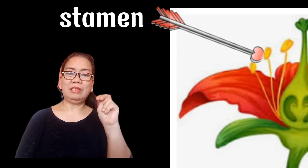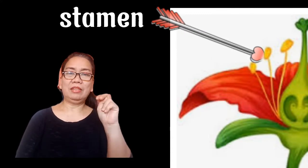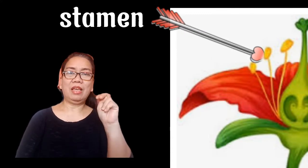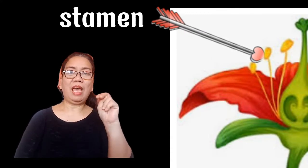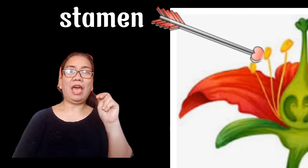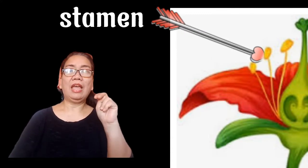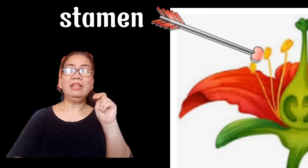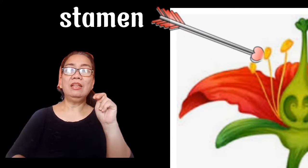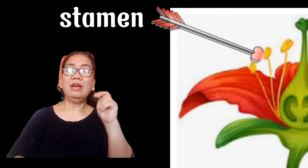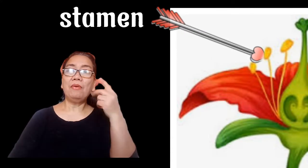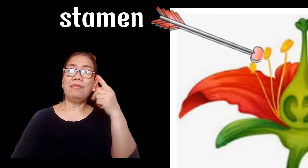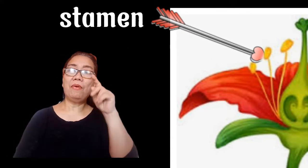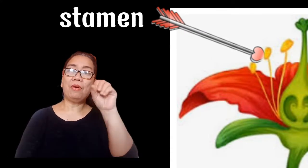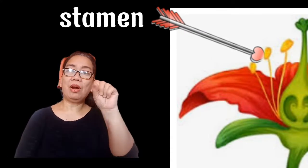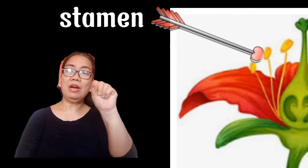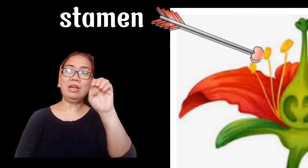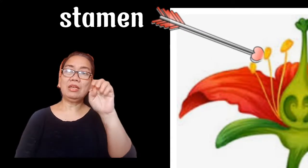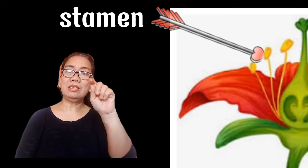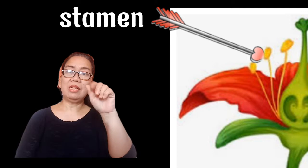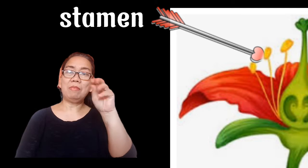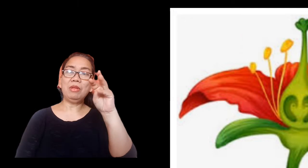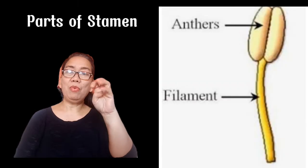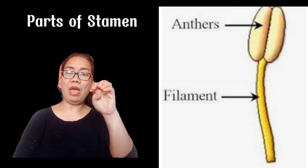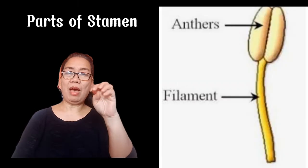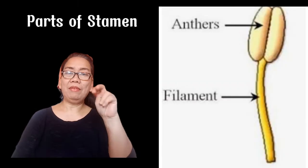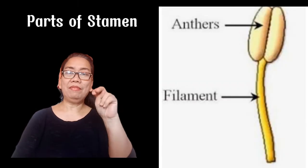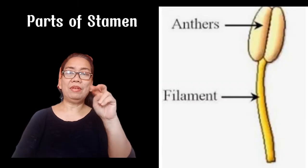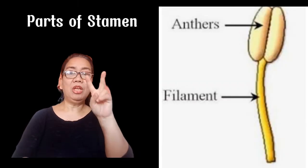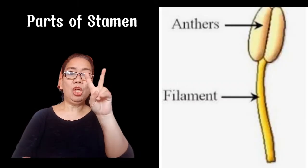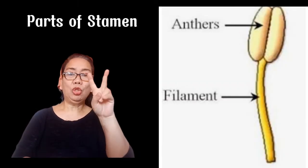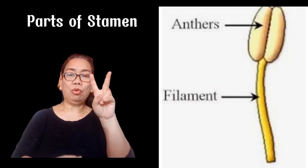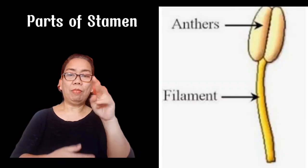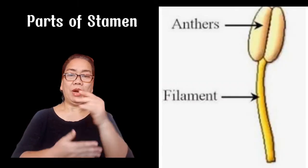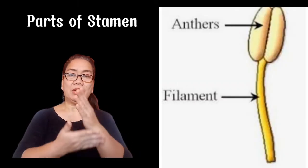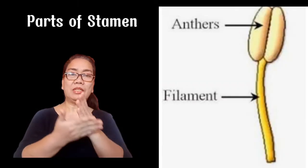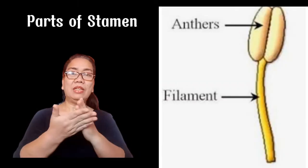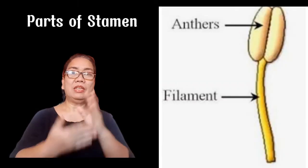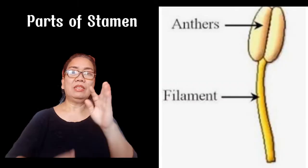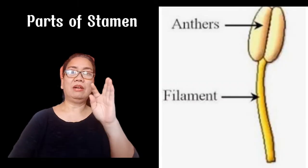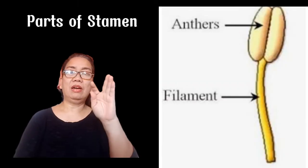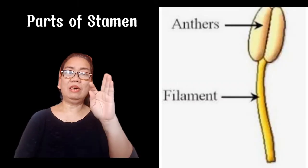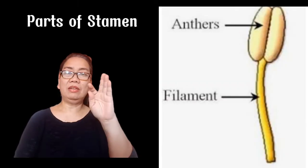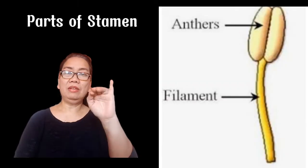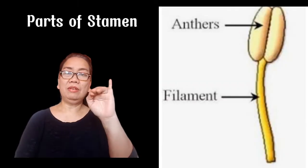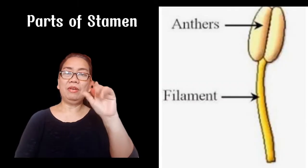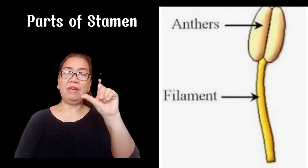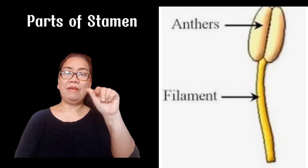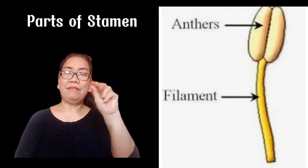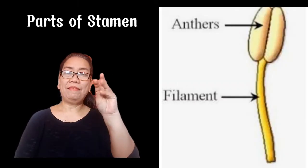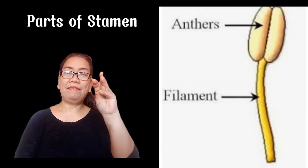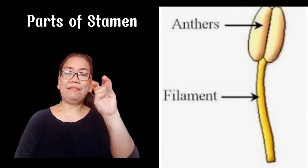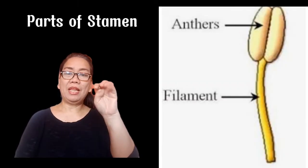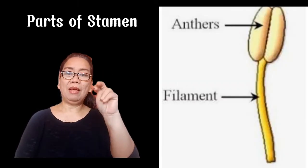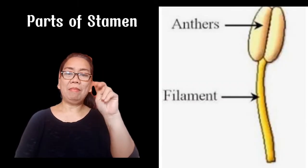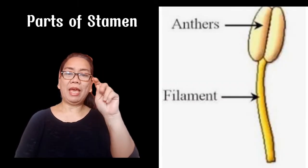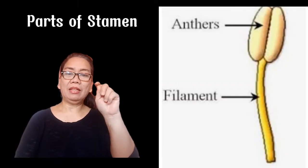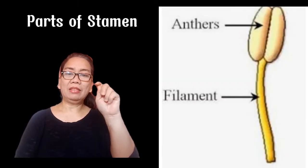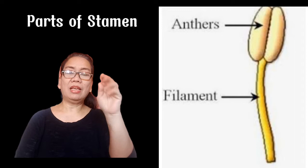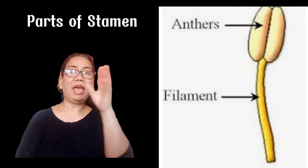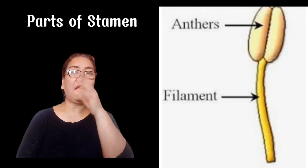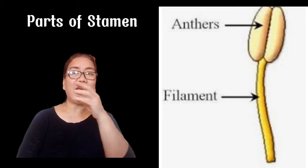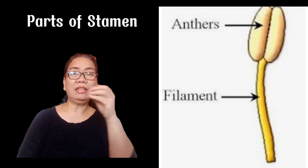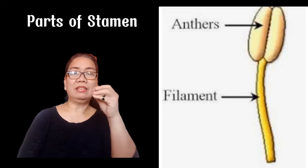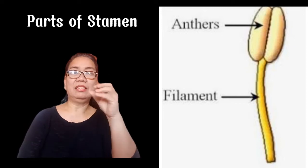stamen, and for stamen we have two parts. These are the